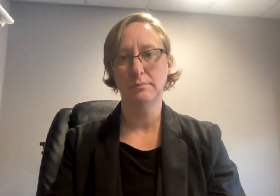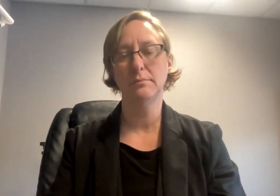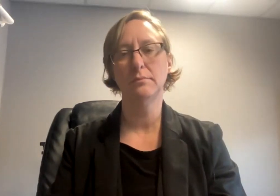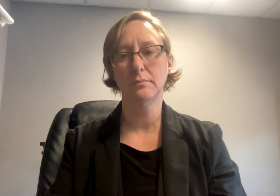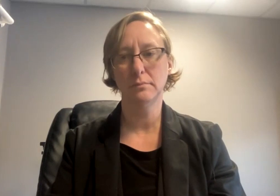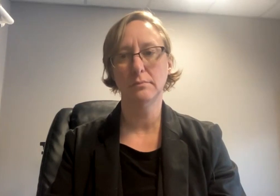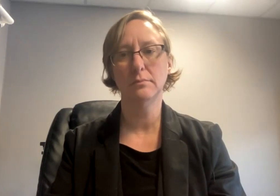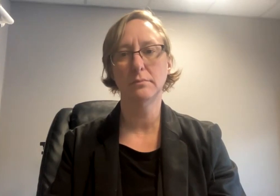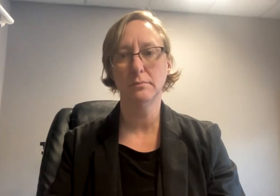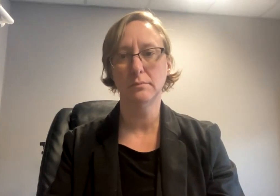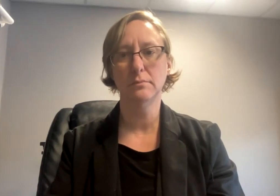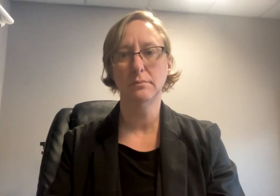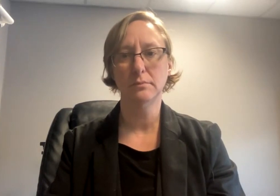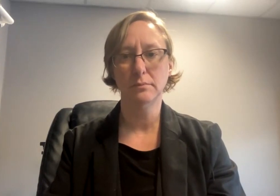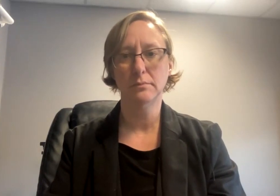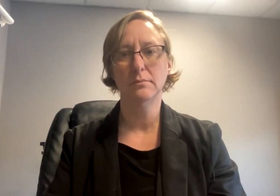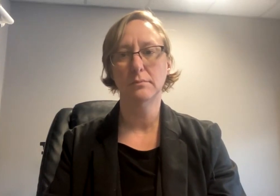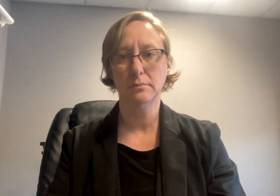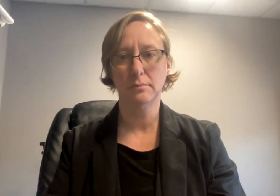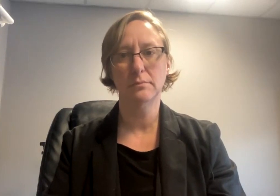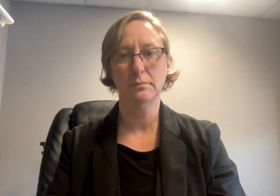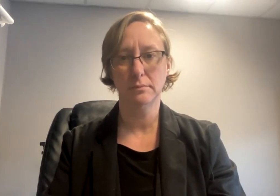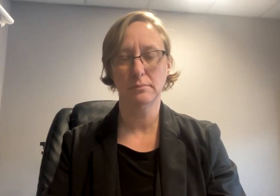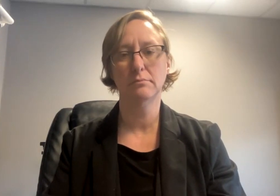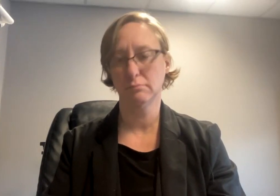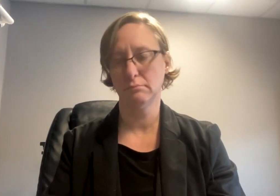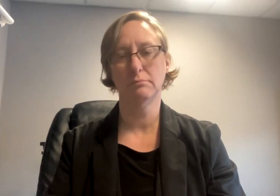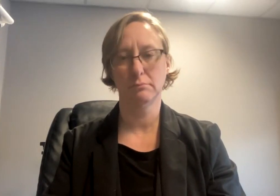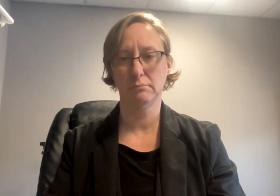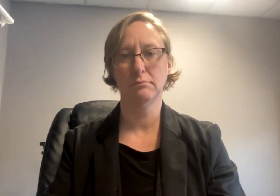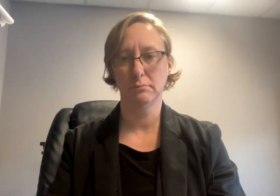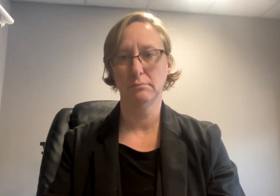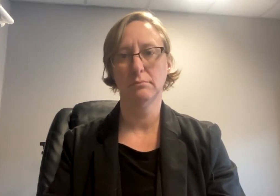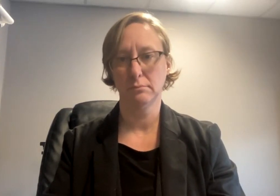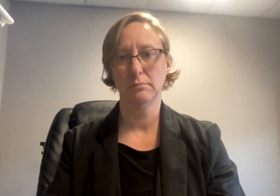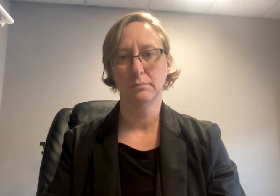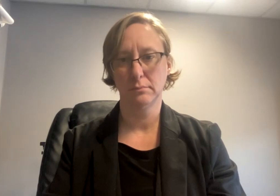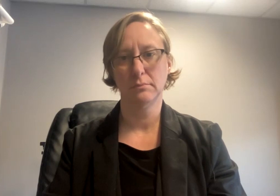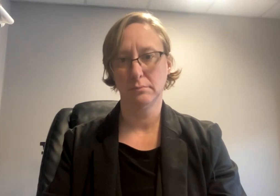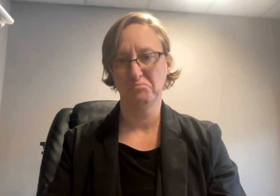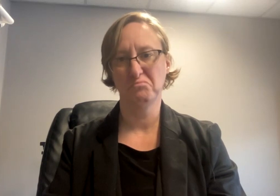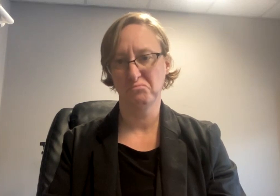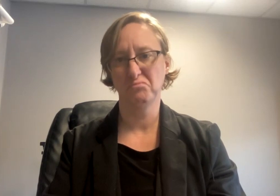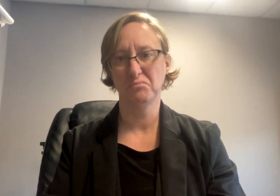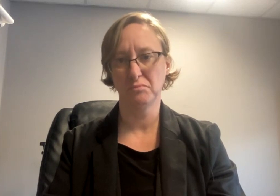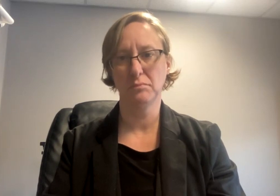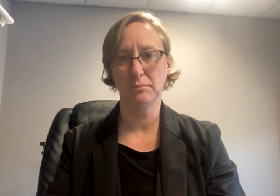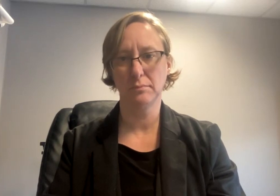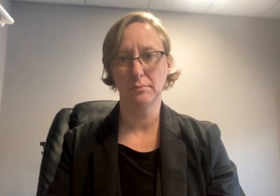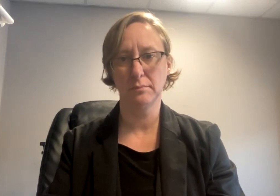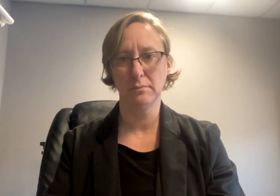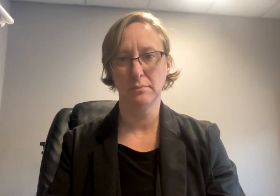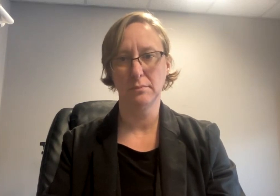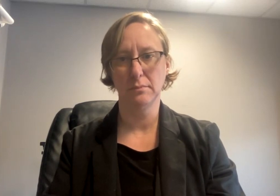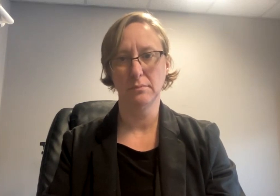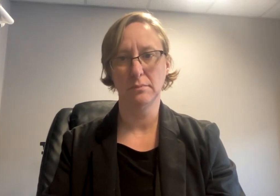policy tasks, their quality assessment test, and their knowledge test, as well as hearing